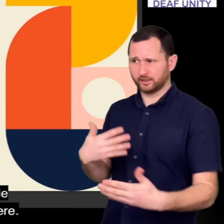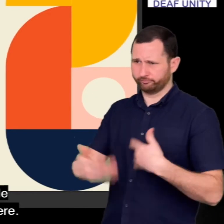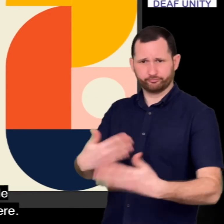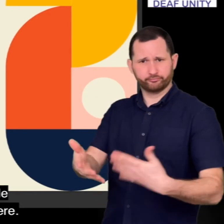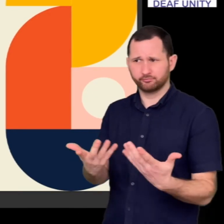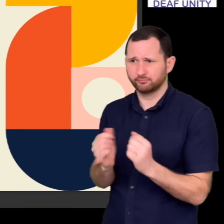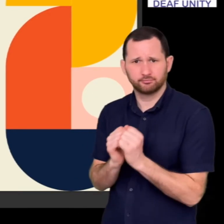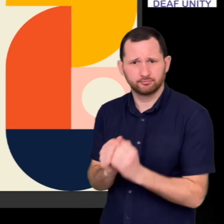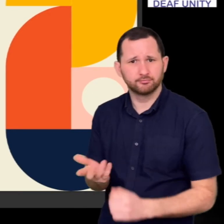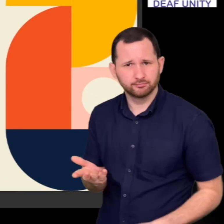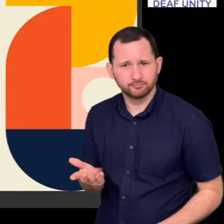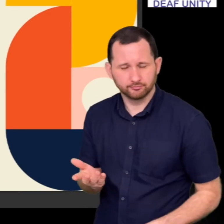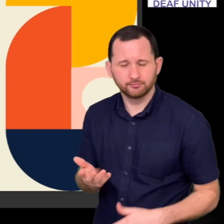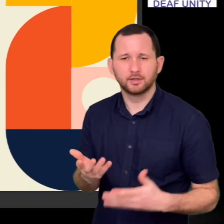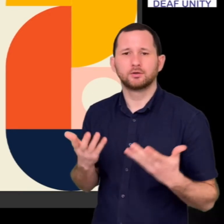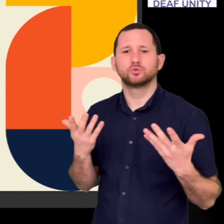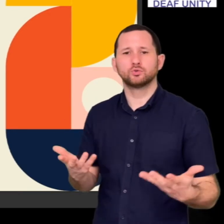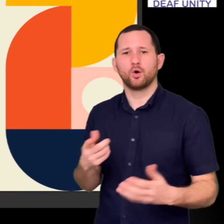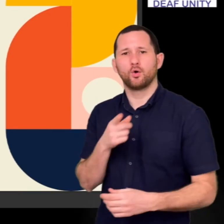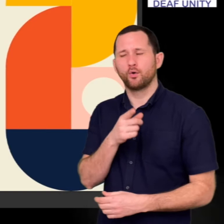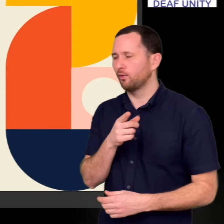provide there. And